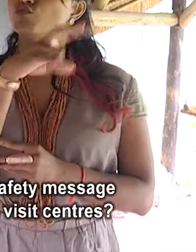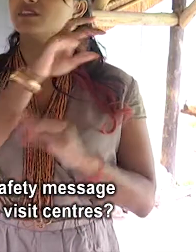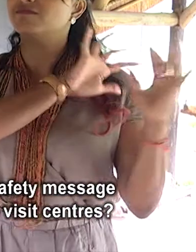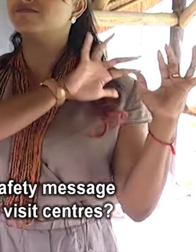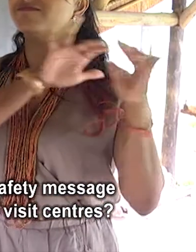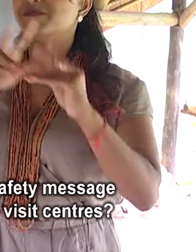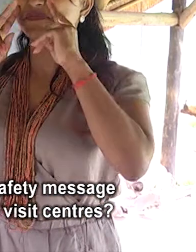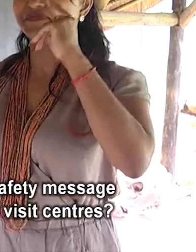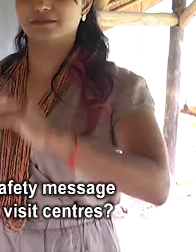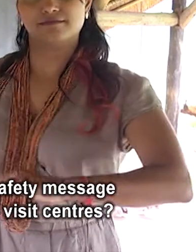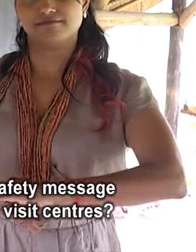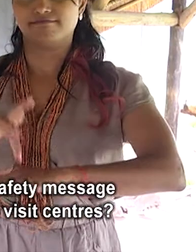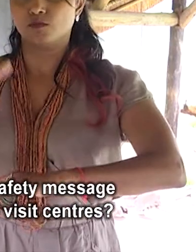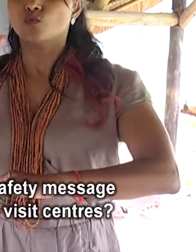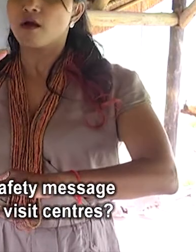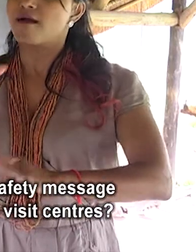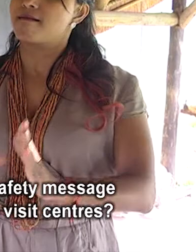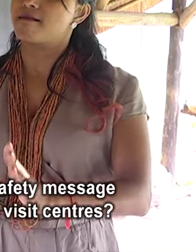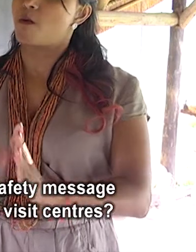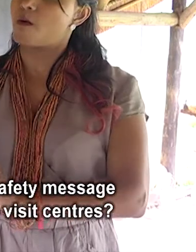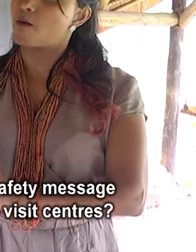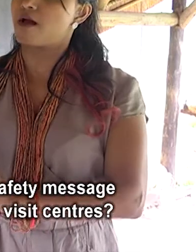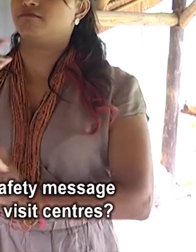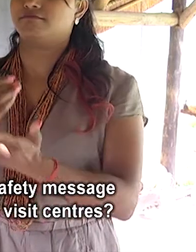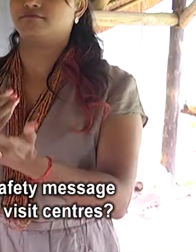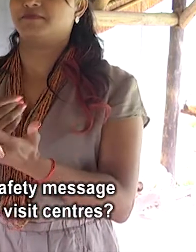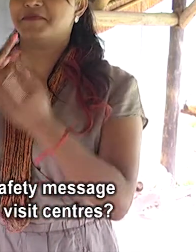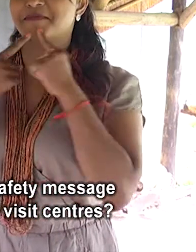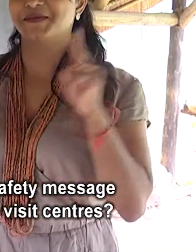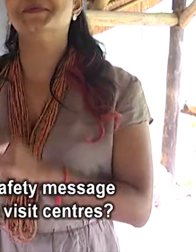Do you have a safety message for tourists who visit centres?